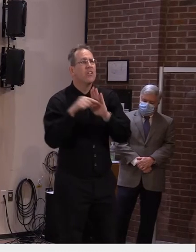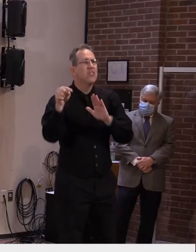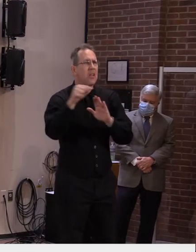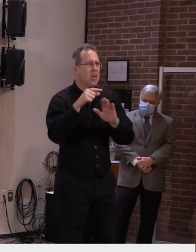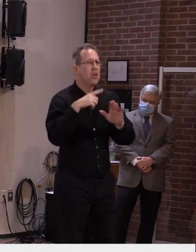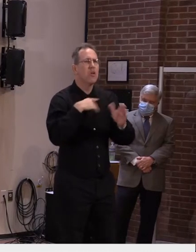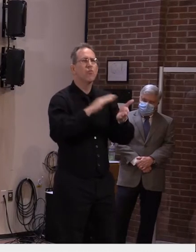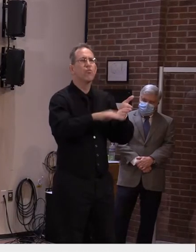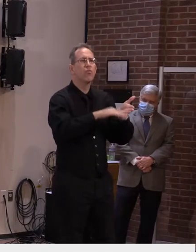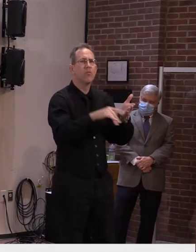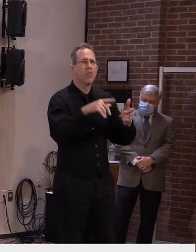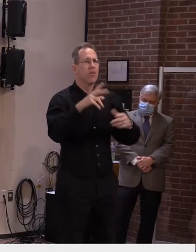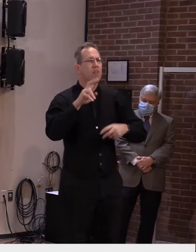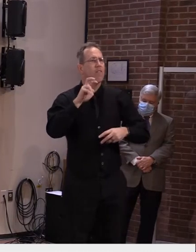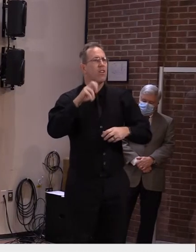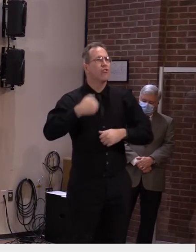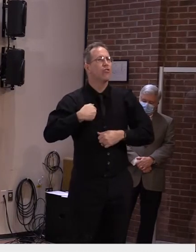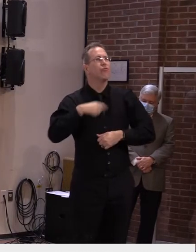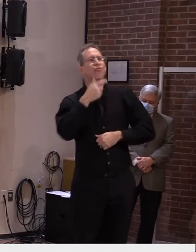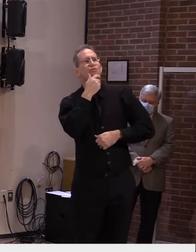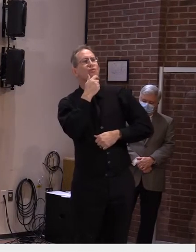are much more attractive.